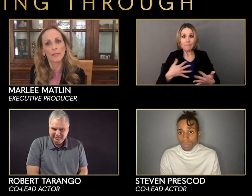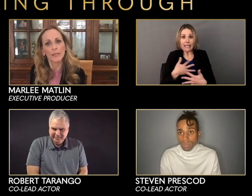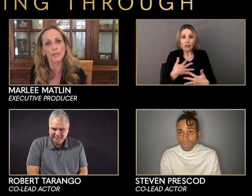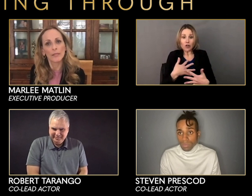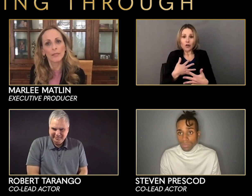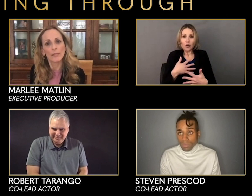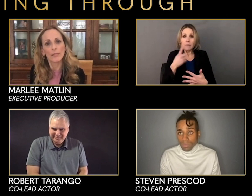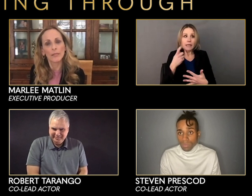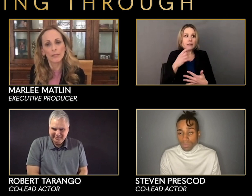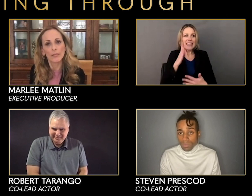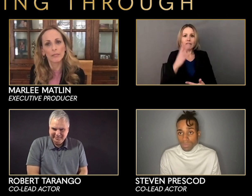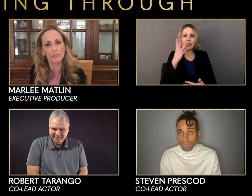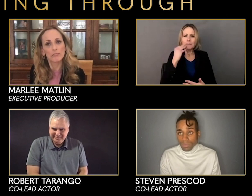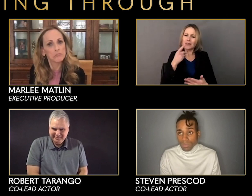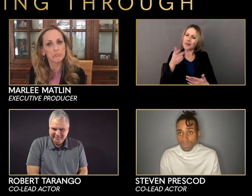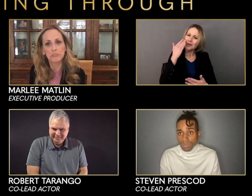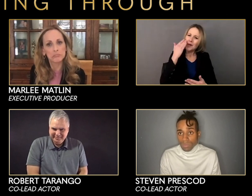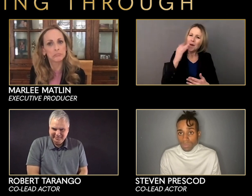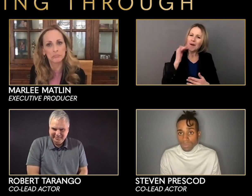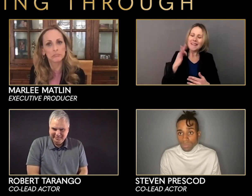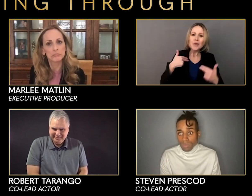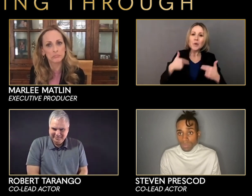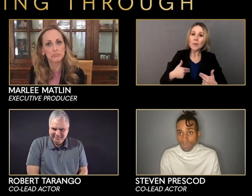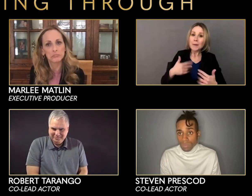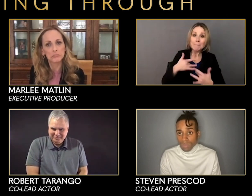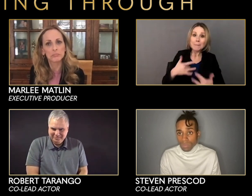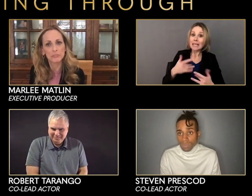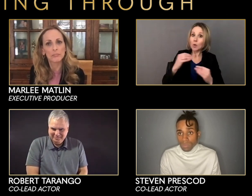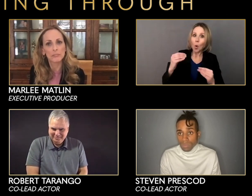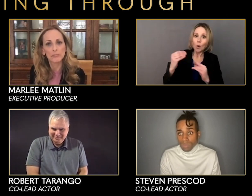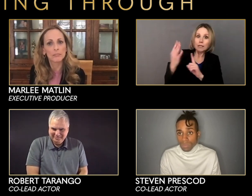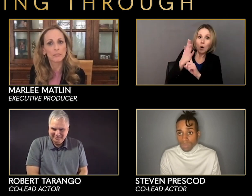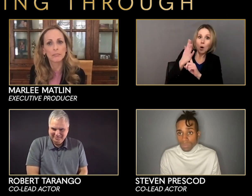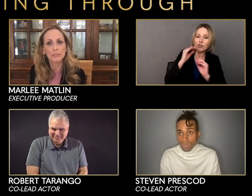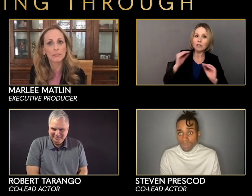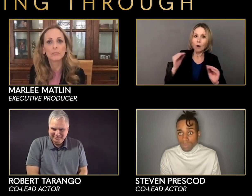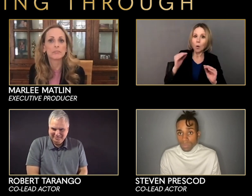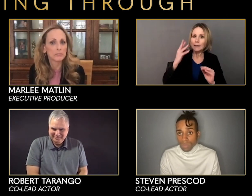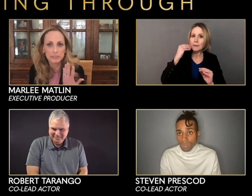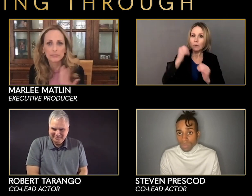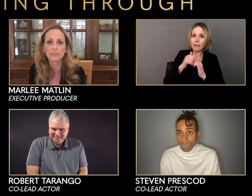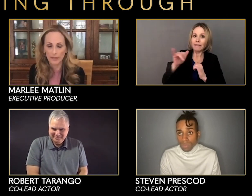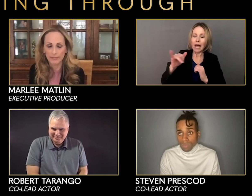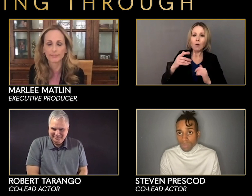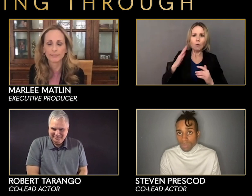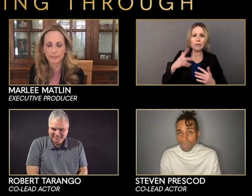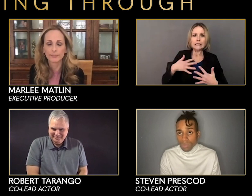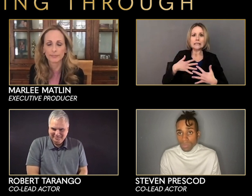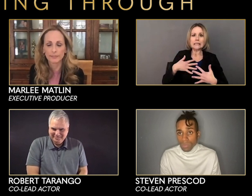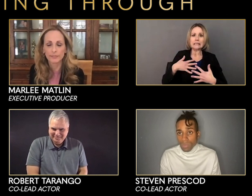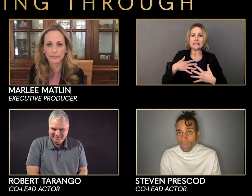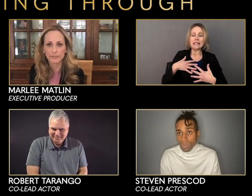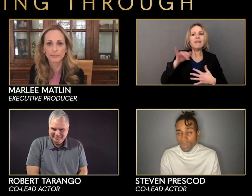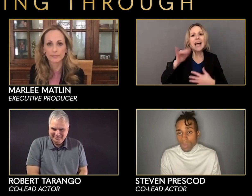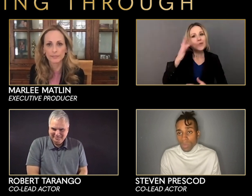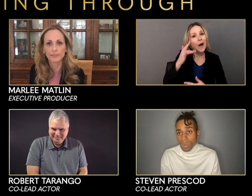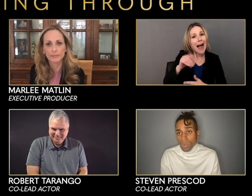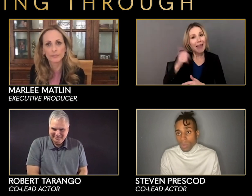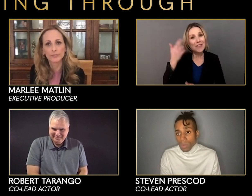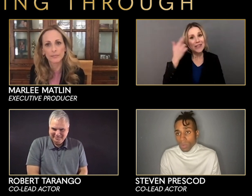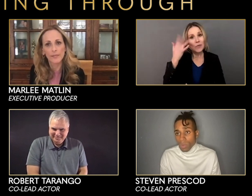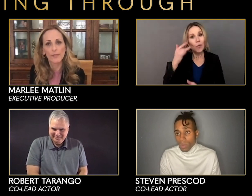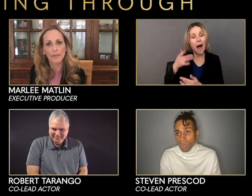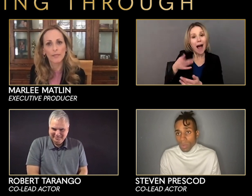no exposure to something, they are fearful. Again, why representation is important, but we'll get, that's a whole other